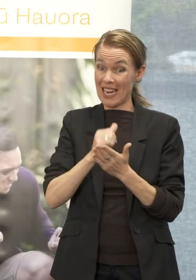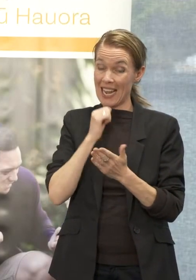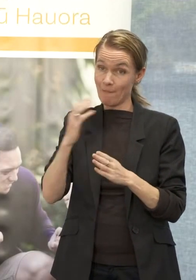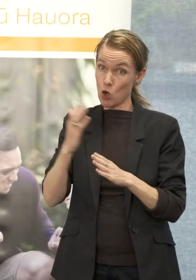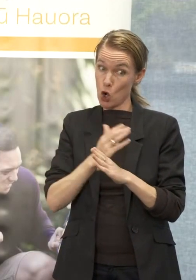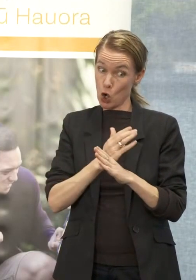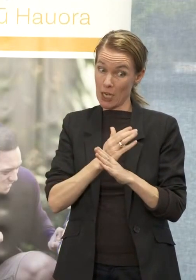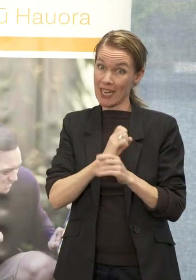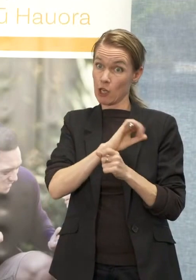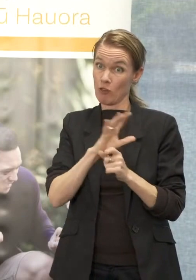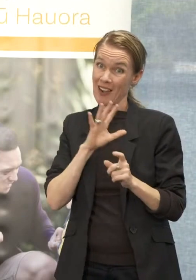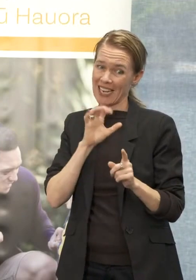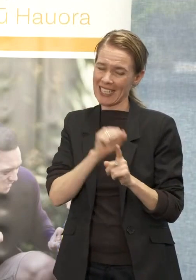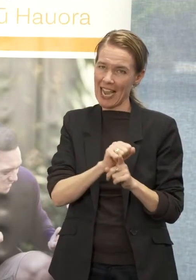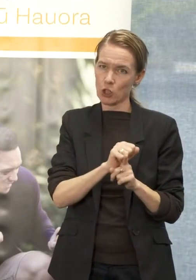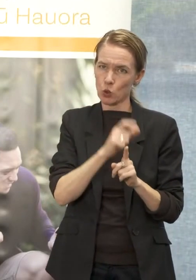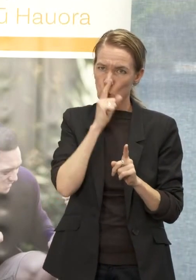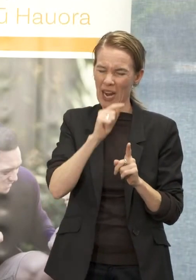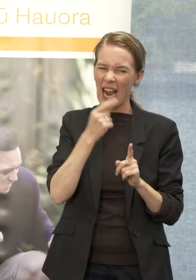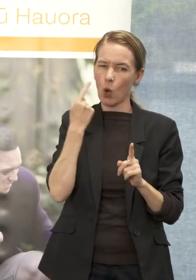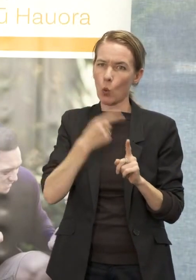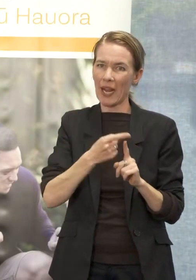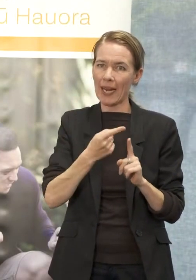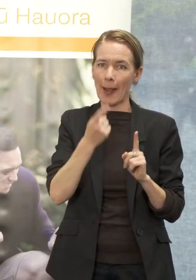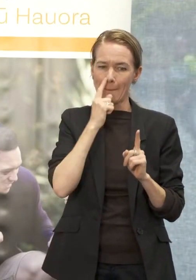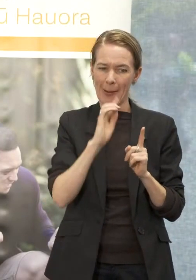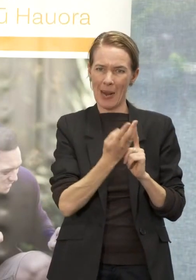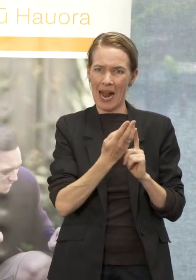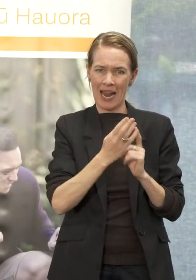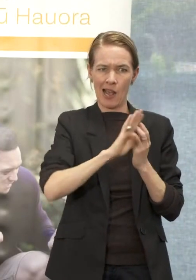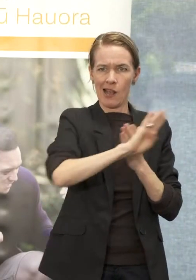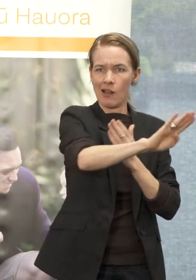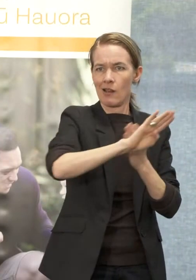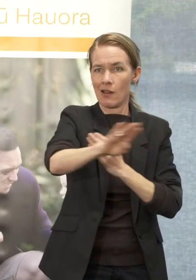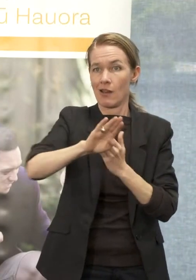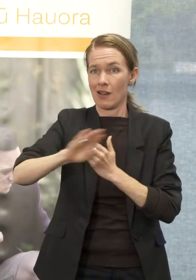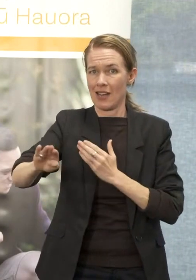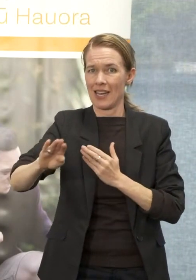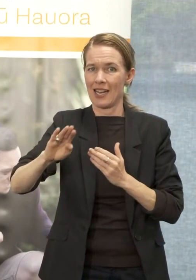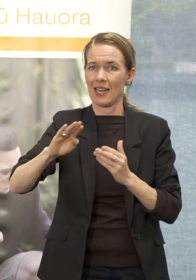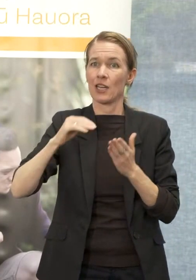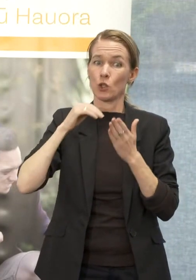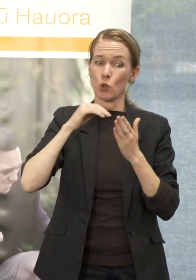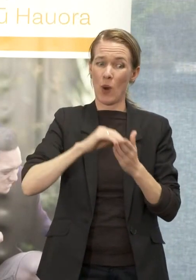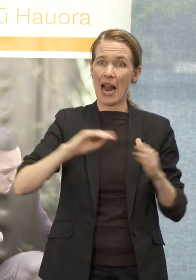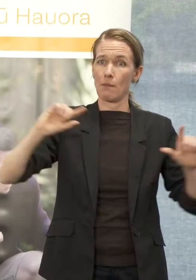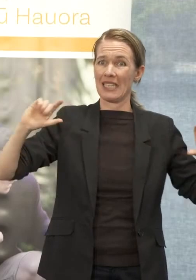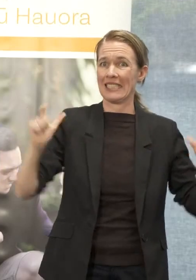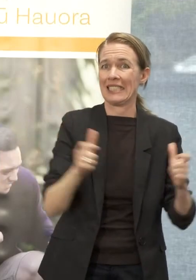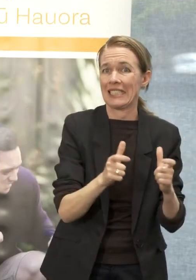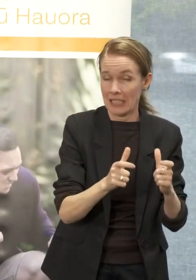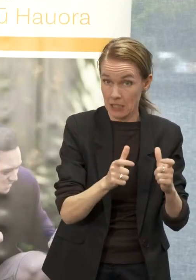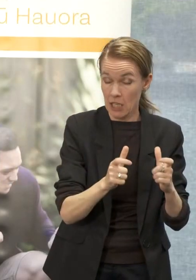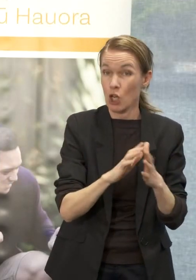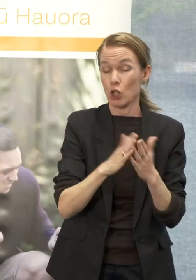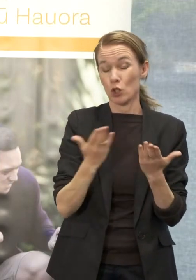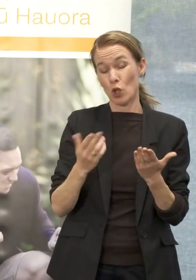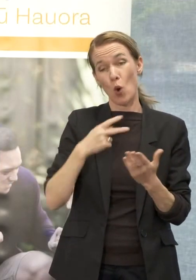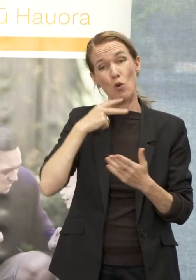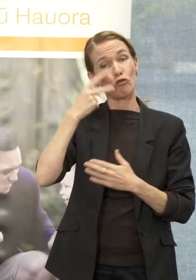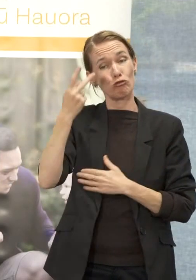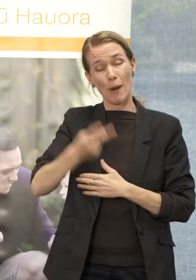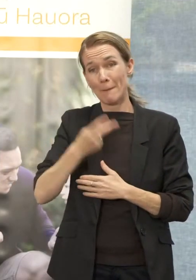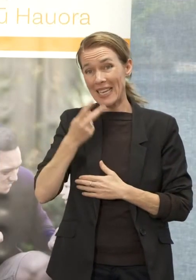then respond quickly, but also it limits any spread of that particular individual. So I'd just like to